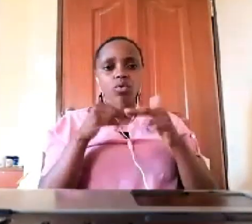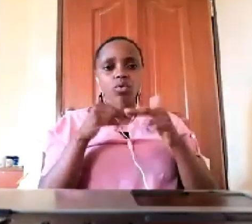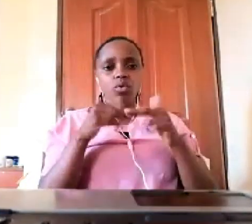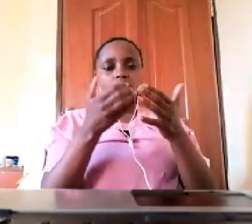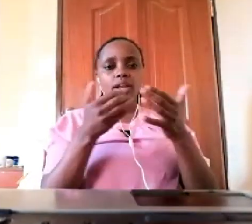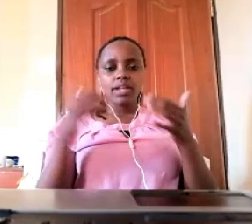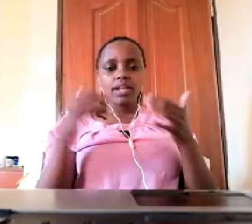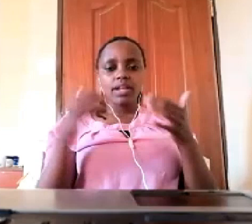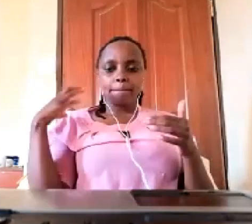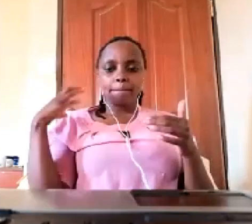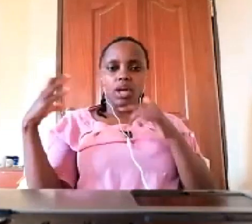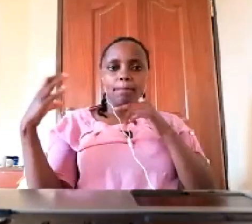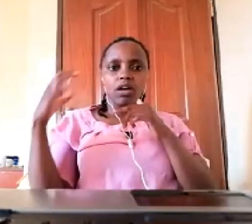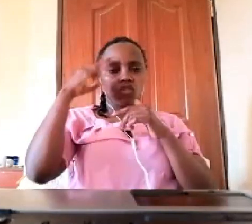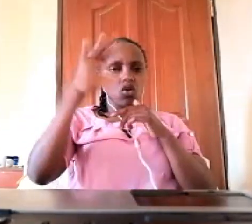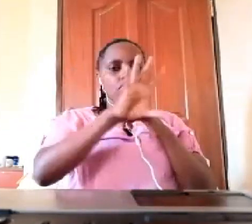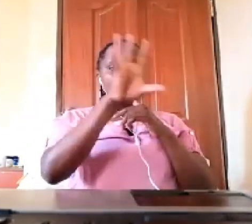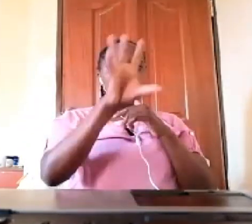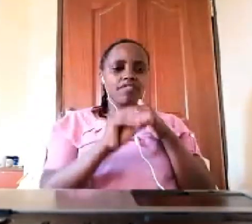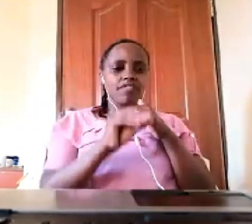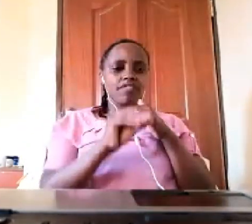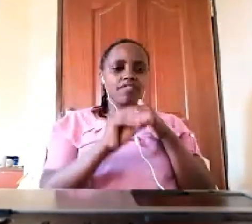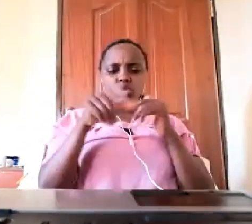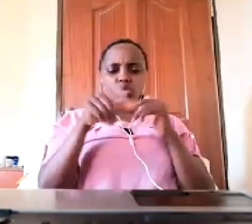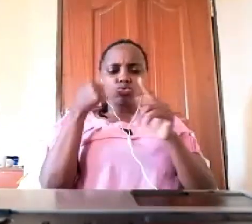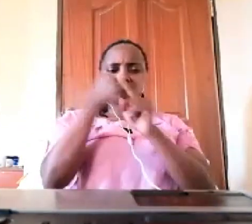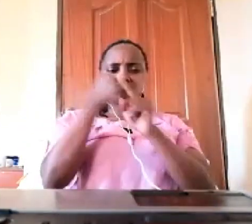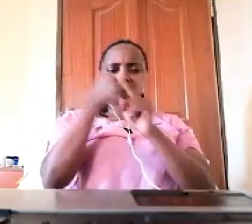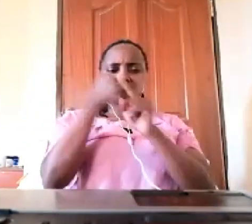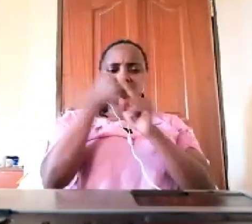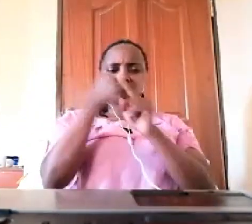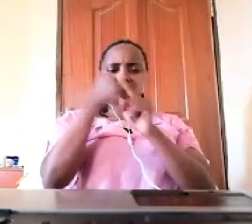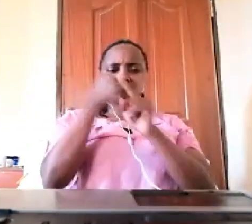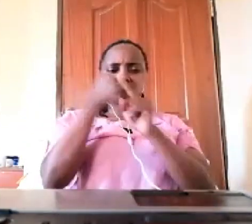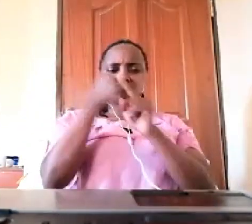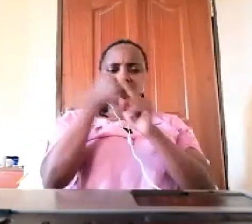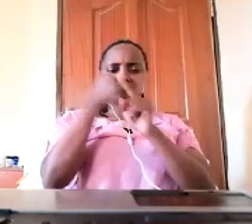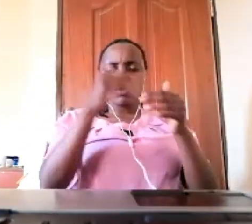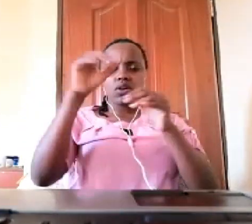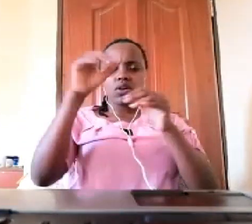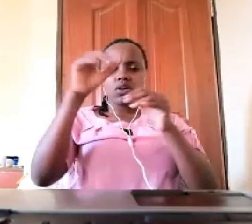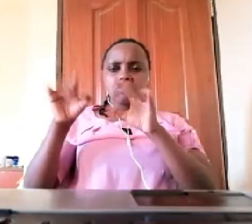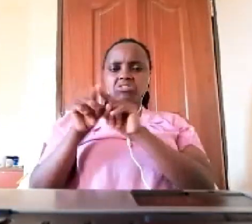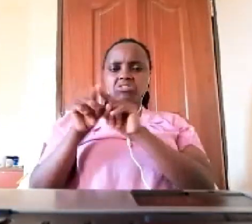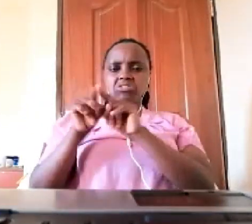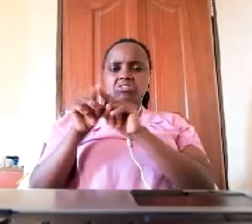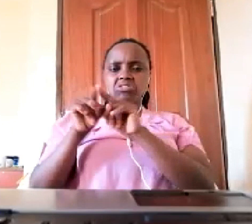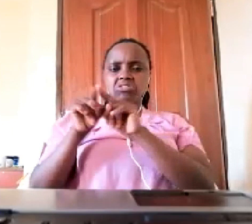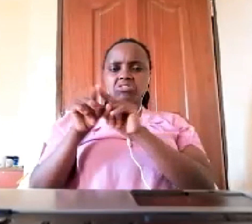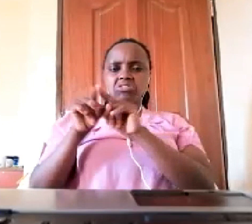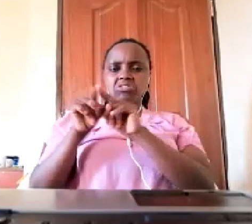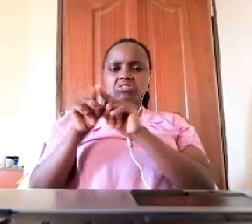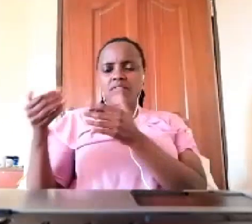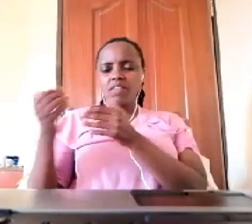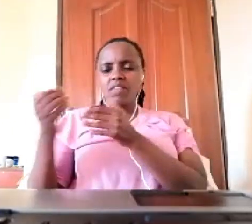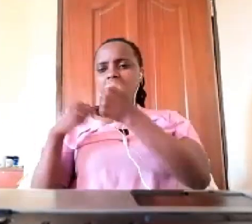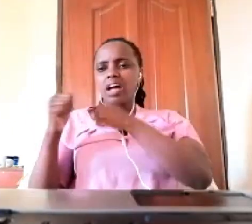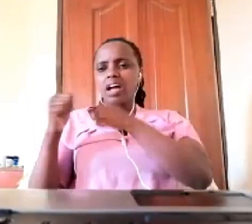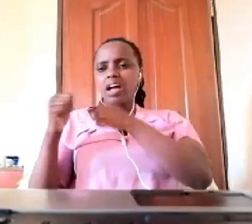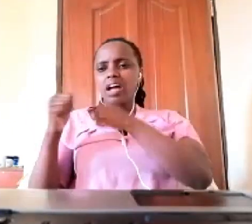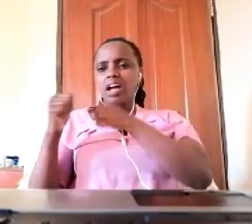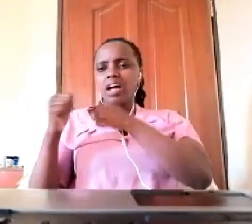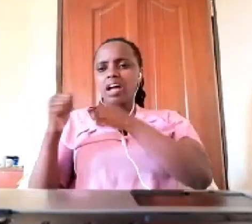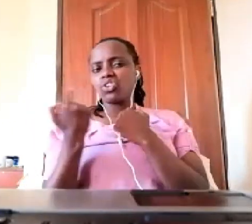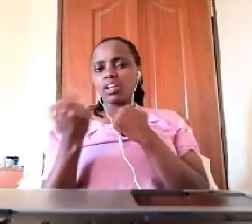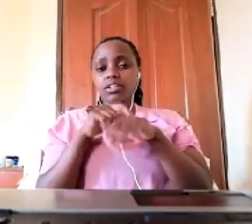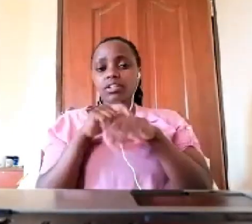champion for the African Charter. We need to move away from fragmented action because